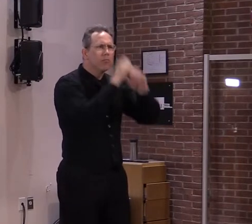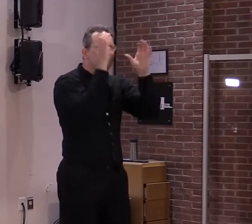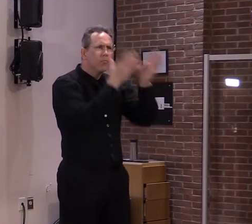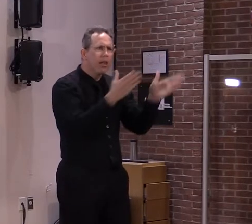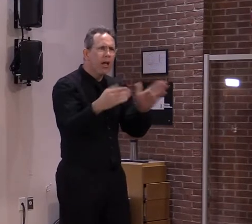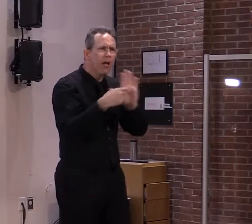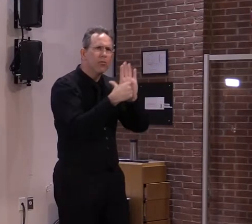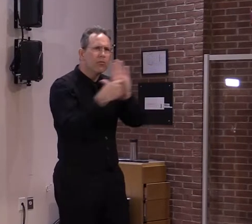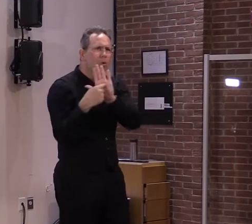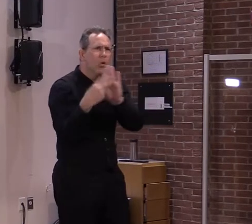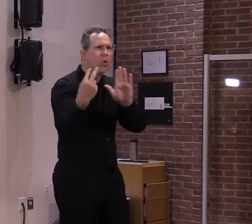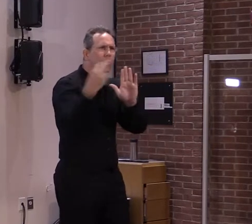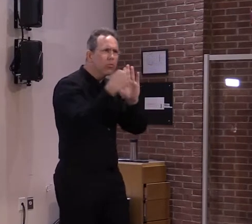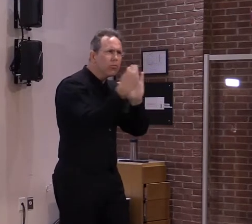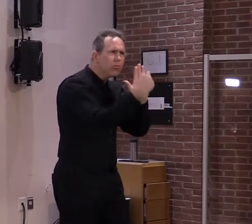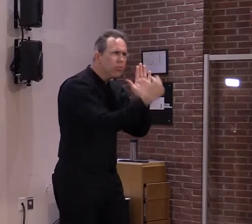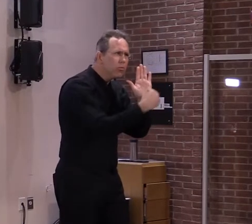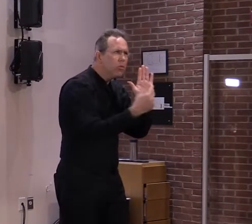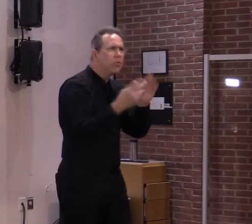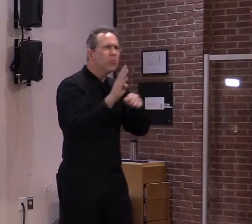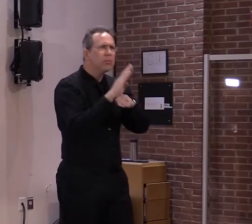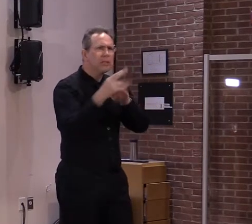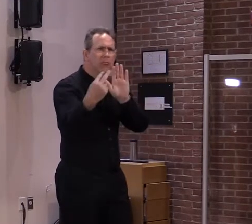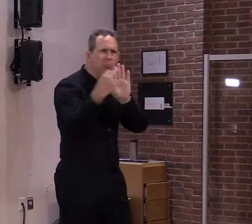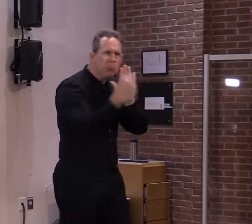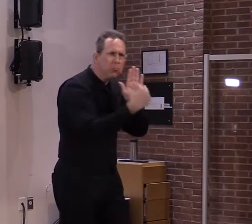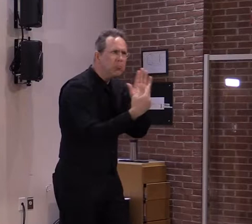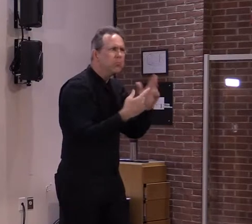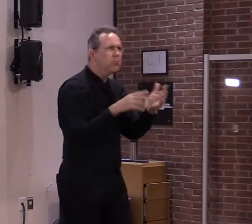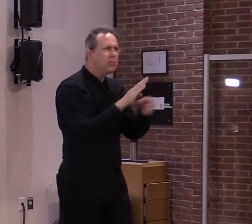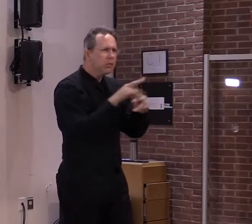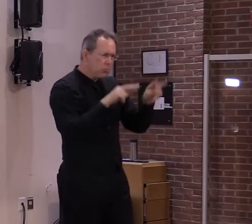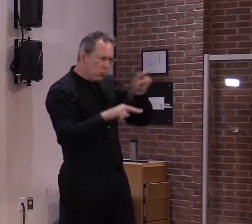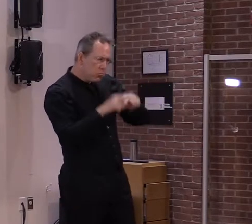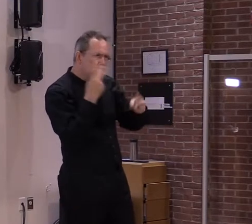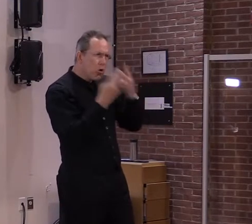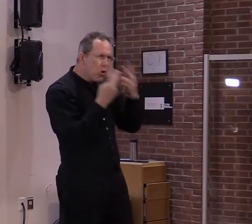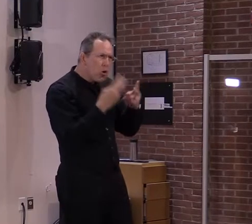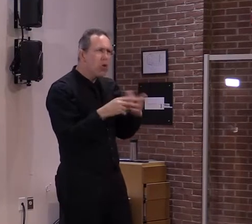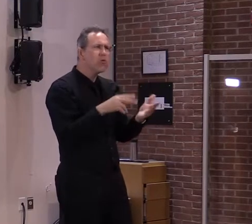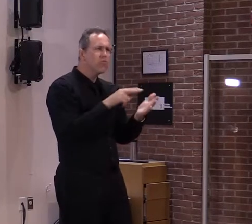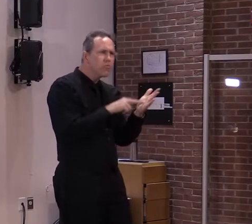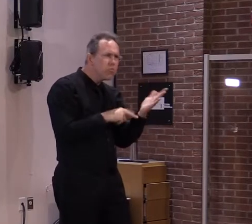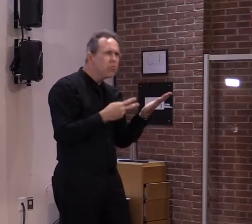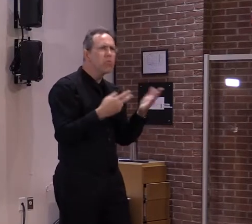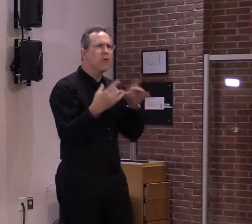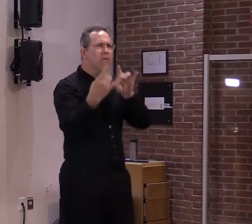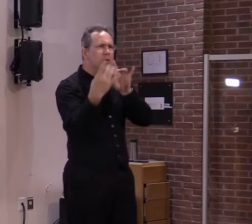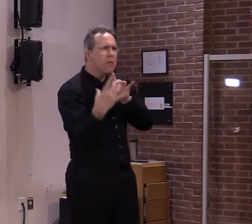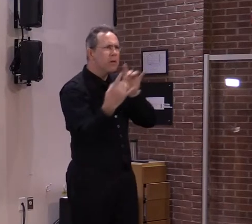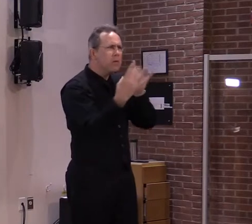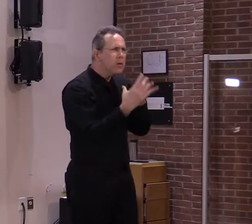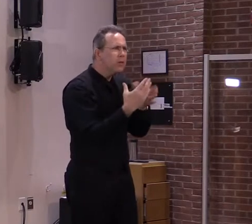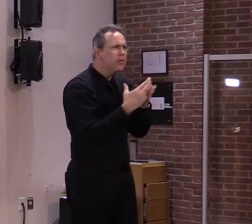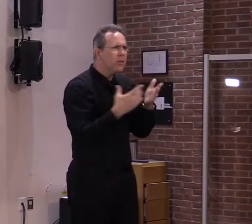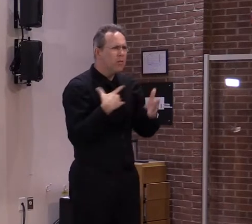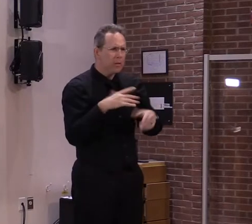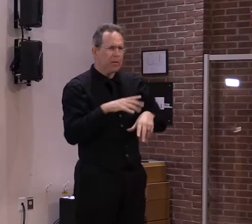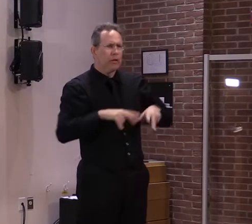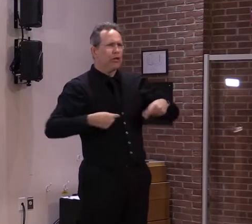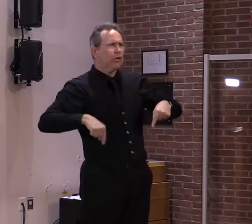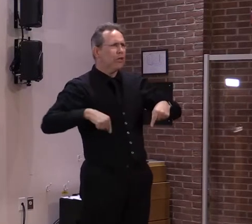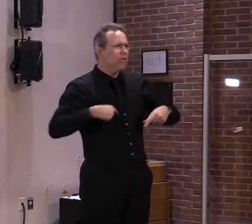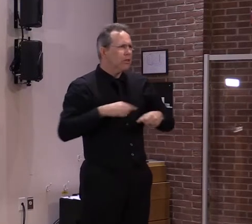the pain you are experiencing, the long hours of worrying, and the mounting stress this pandemic has